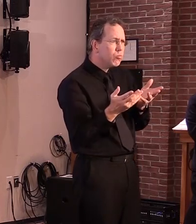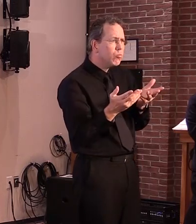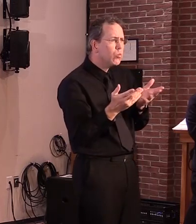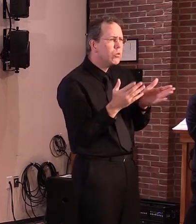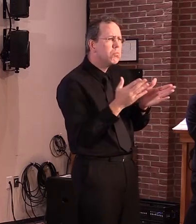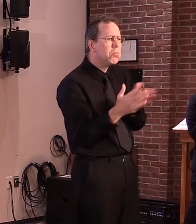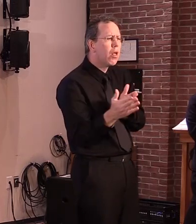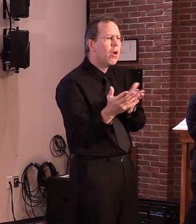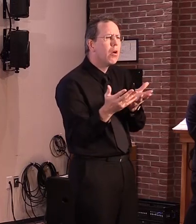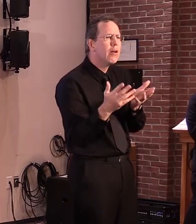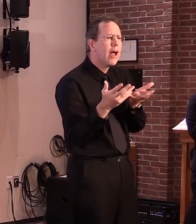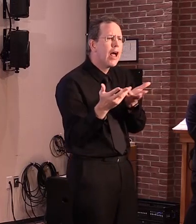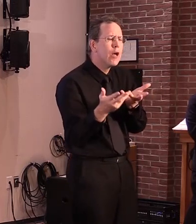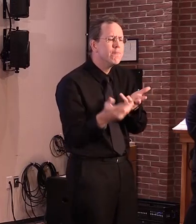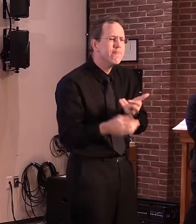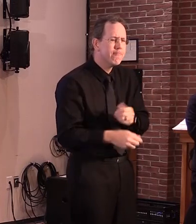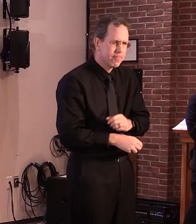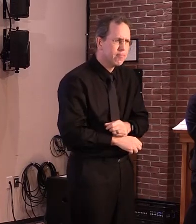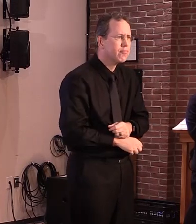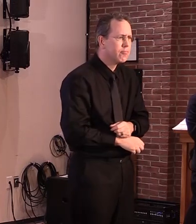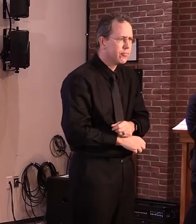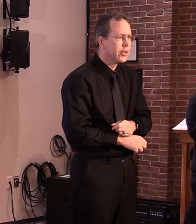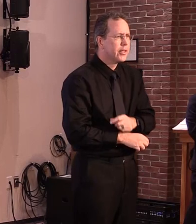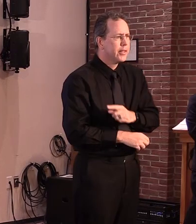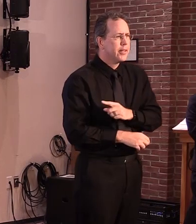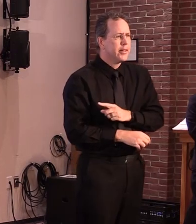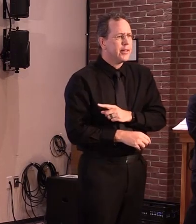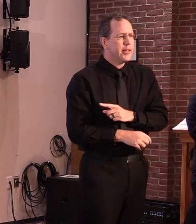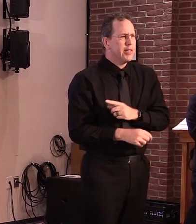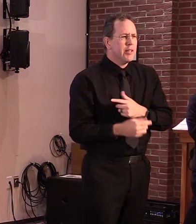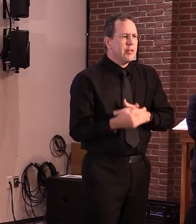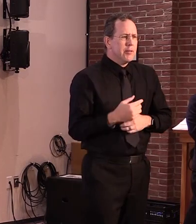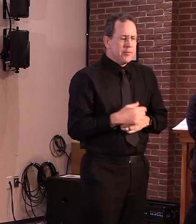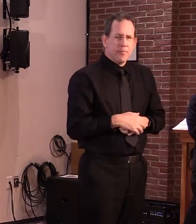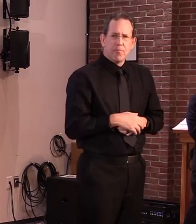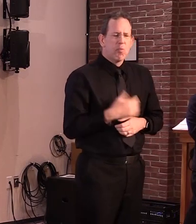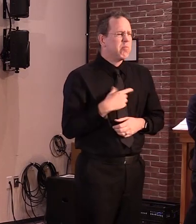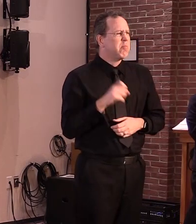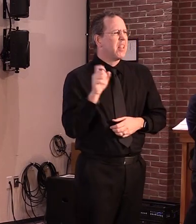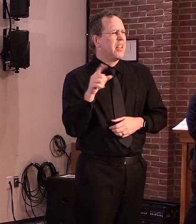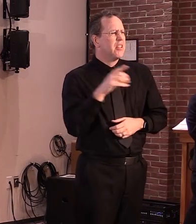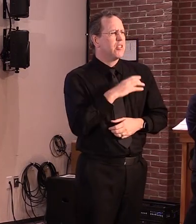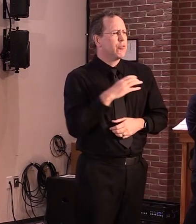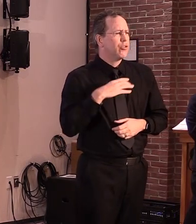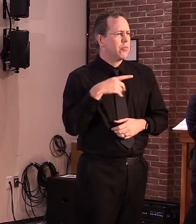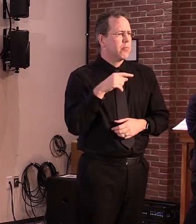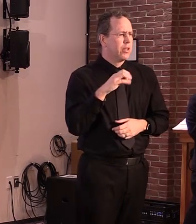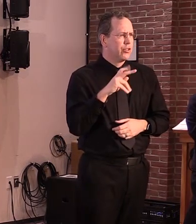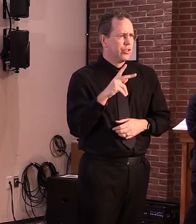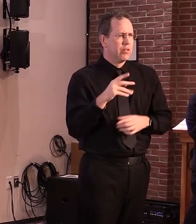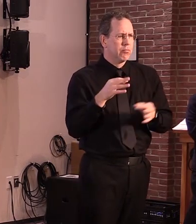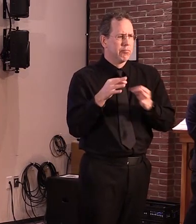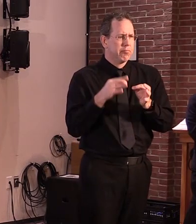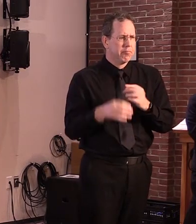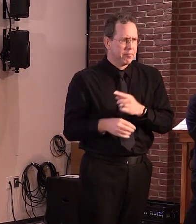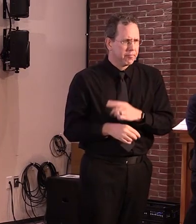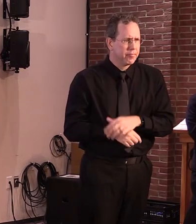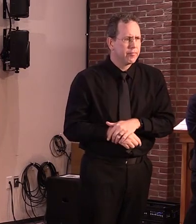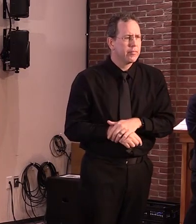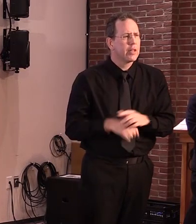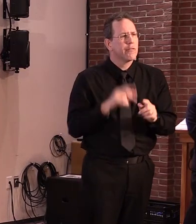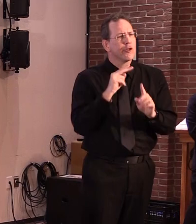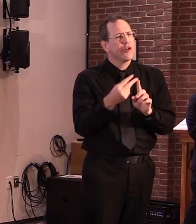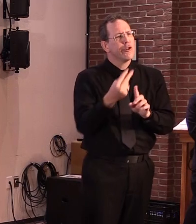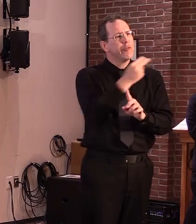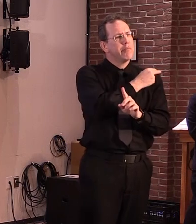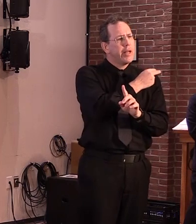something that I've asked Commissioner Pichak to replicate, but if we went back maybe a week or two, I would